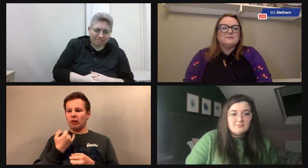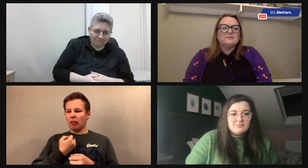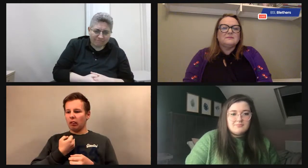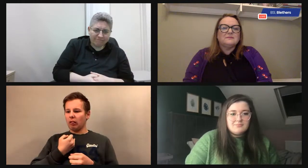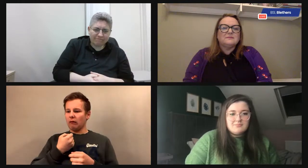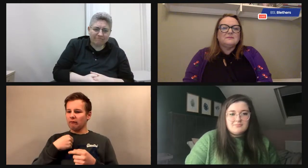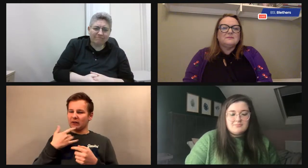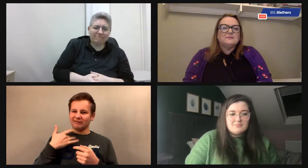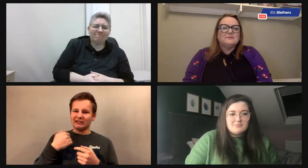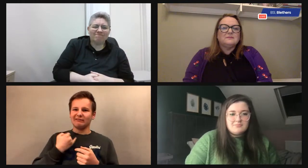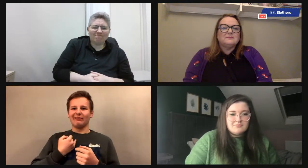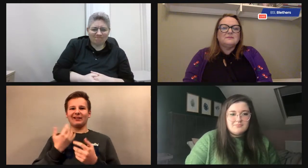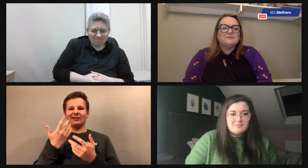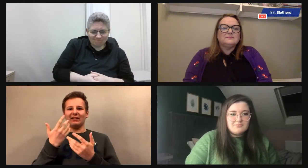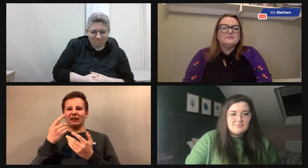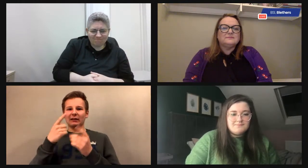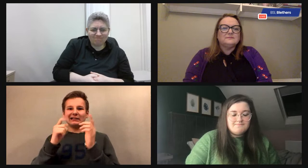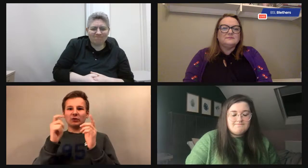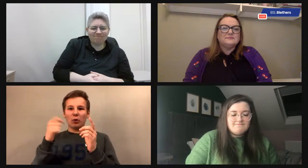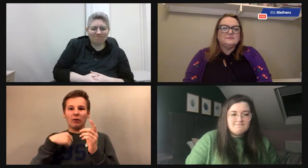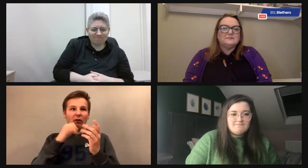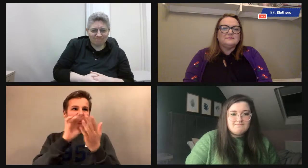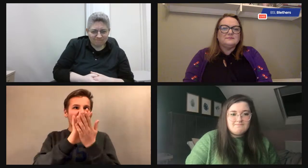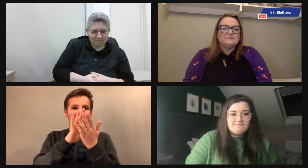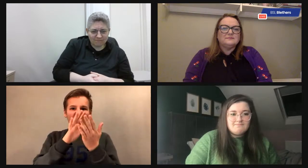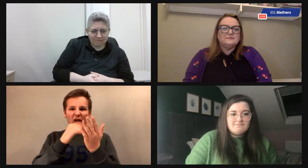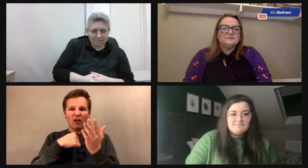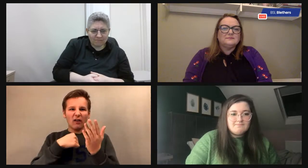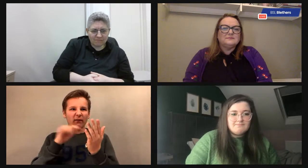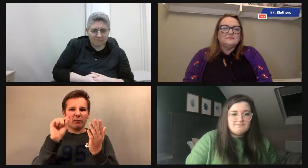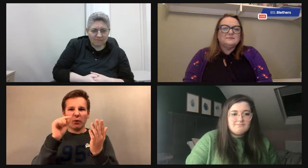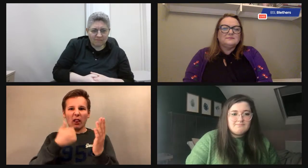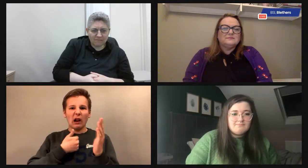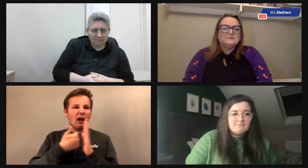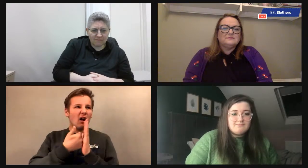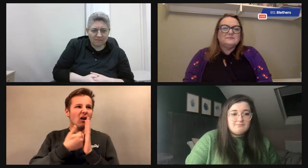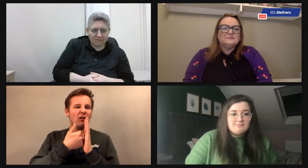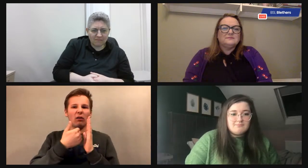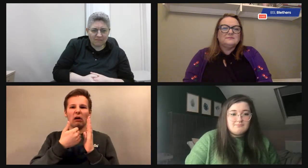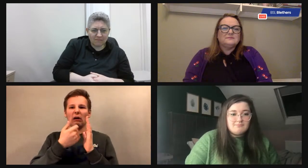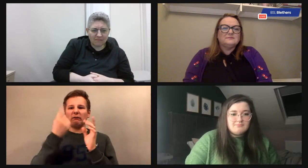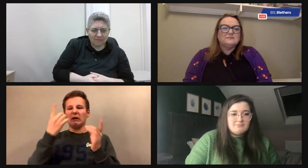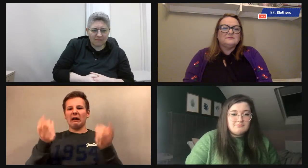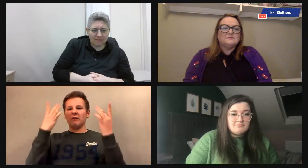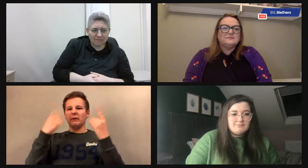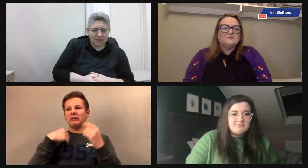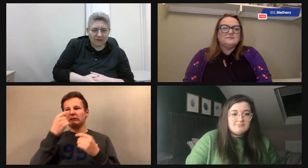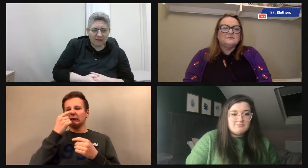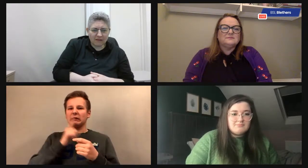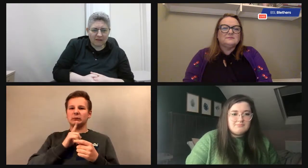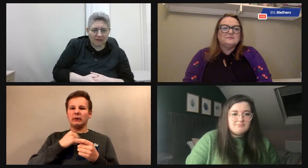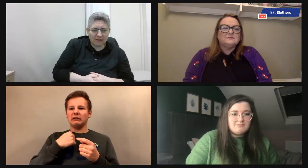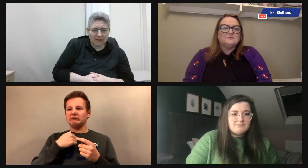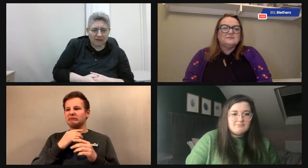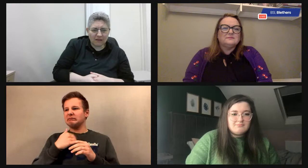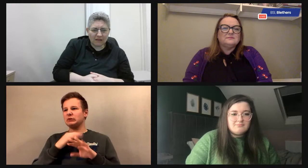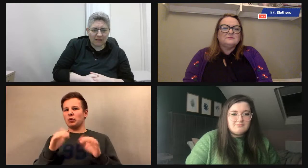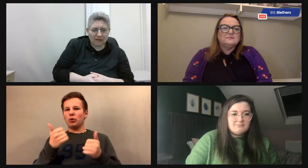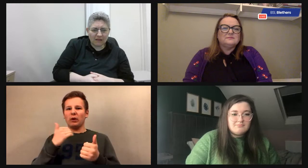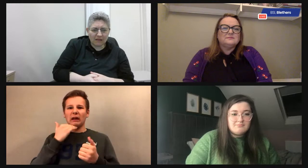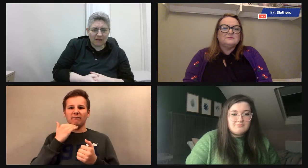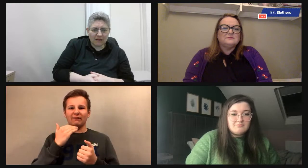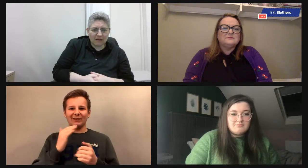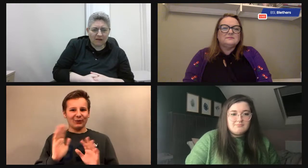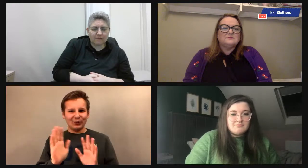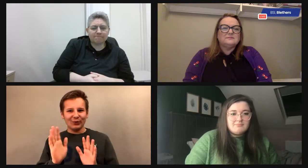So, of comparison. Hmm. maybe you've got spots and you feel really bad about it and you don't want to sort of post anything because someone's